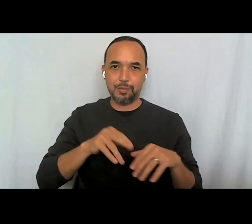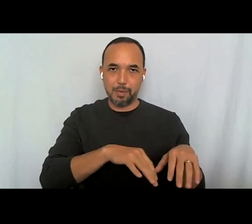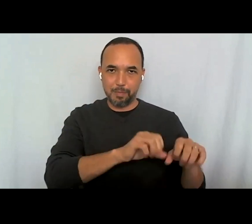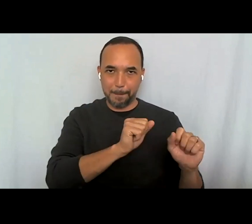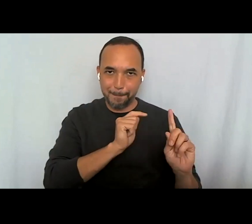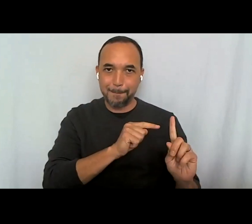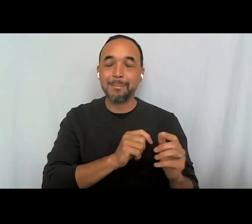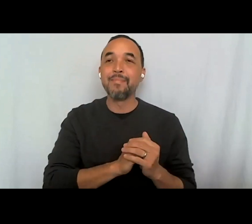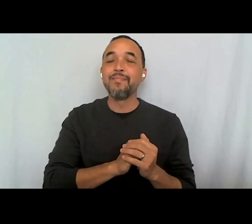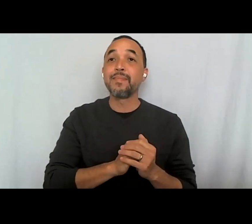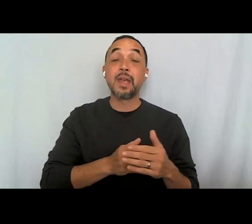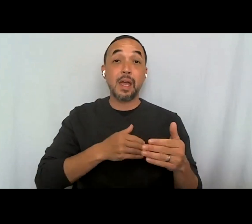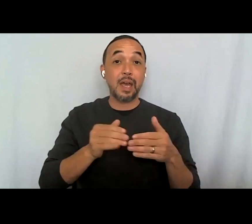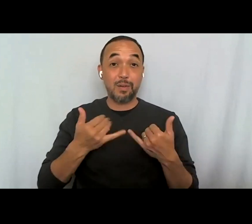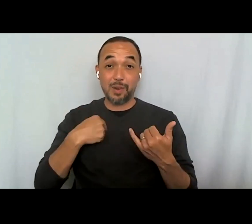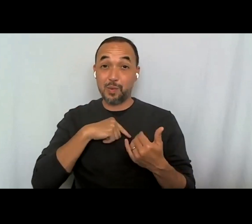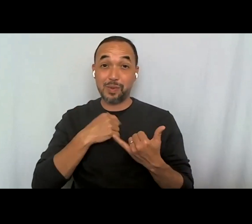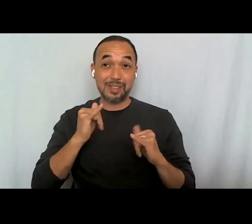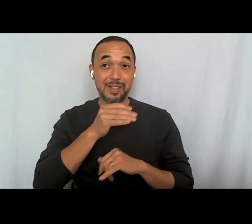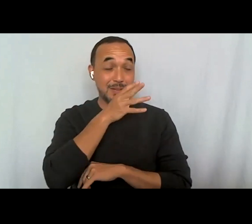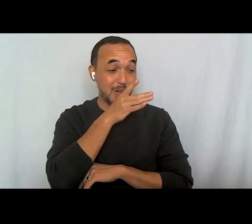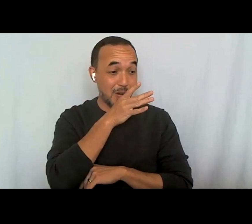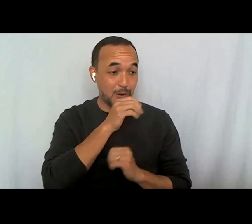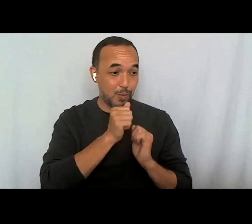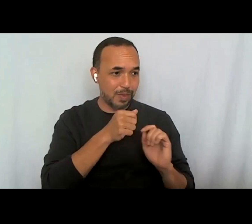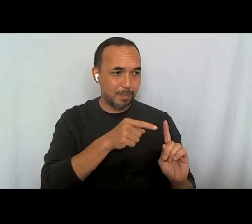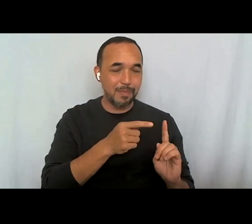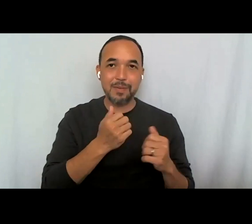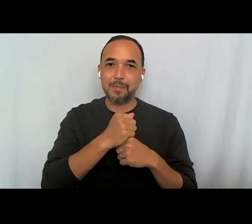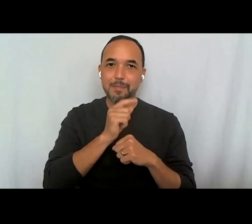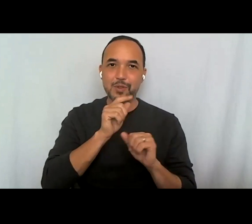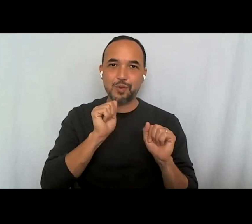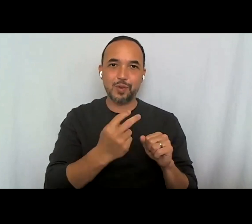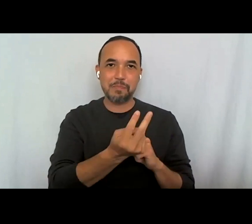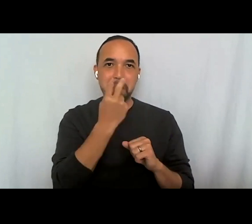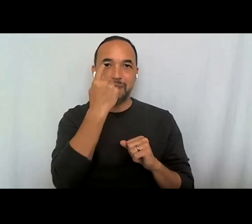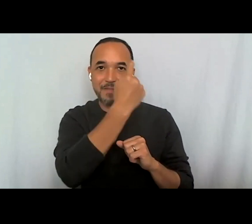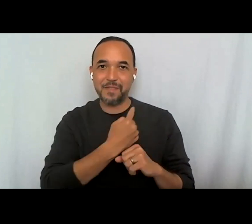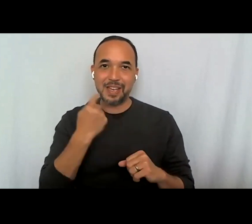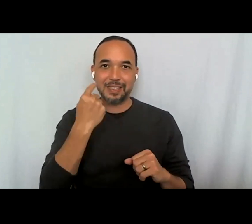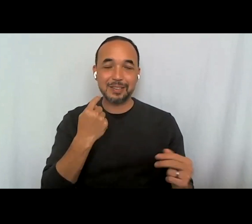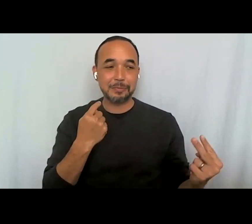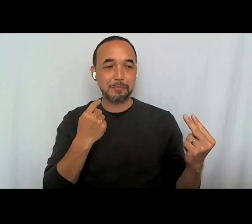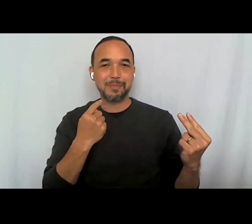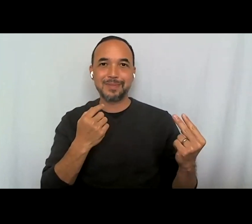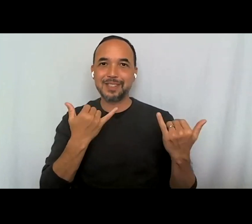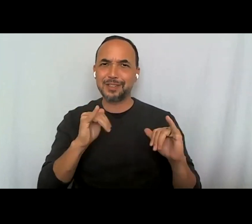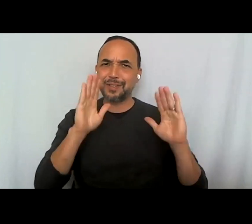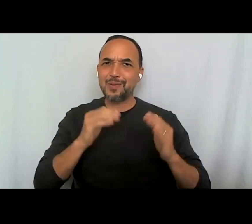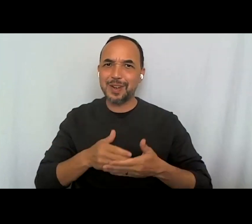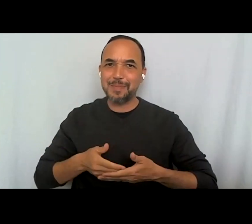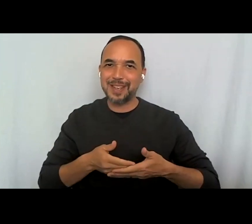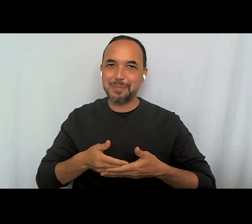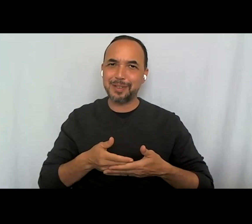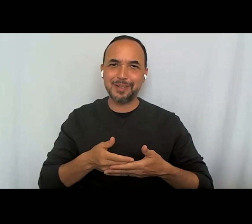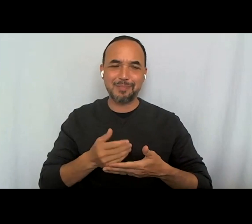Anyway, we still talked to him. We still made sure he saw our faces. He's still a great baby.